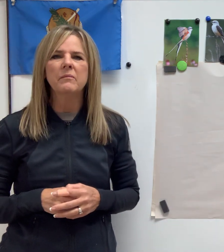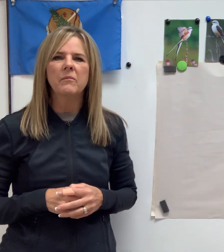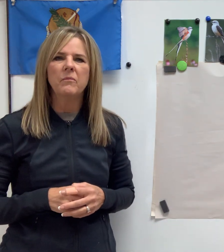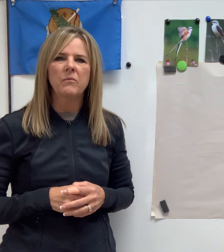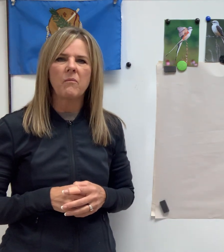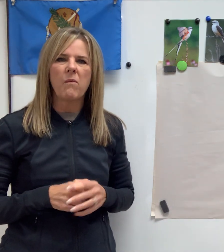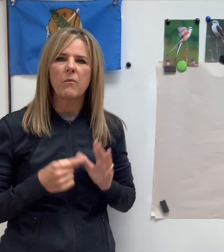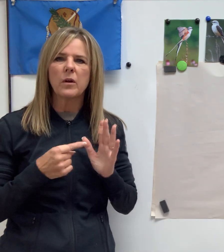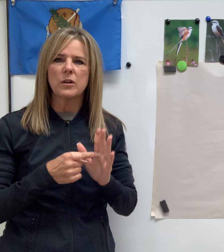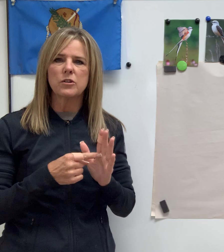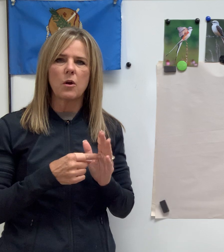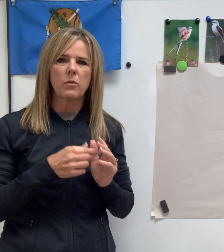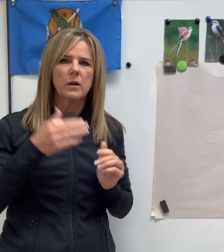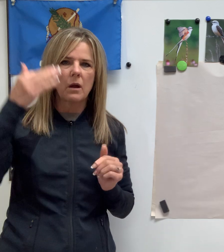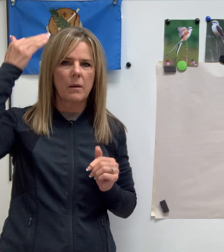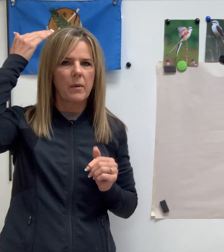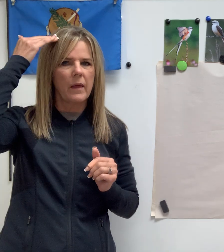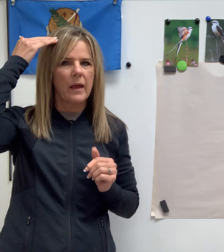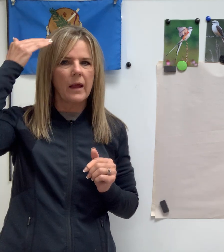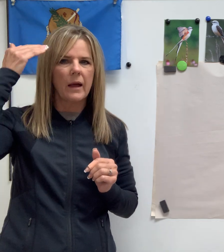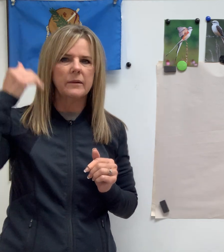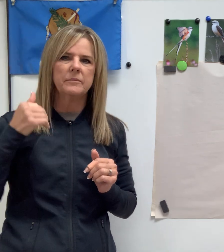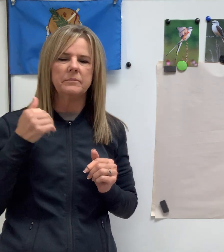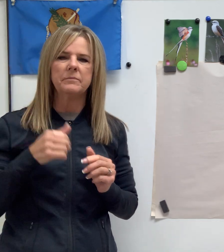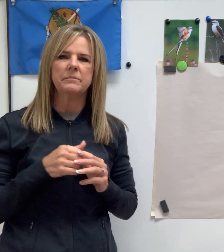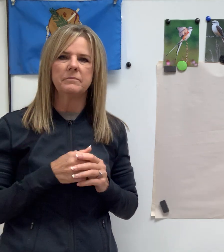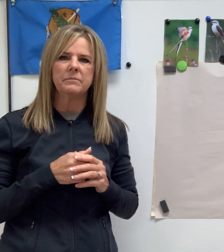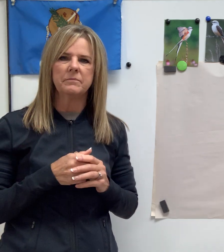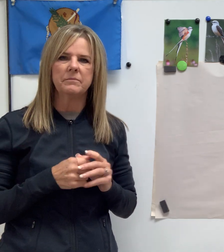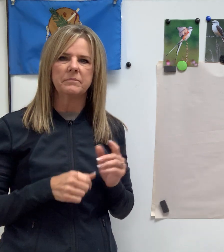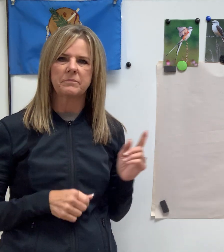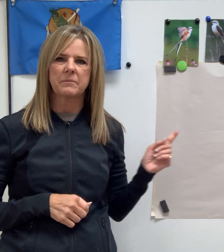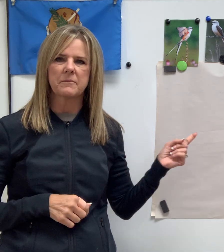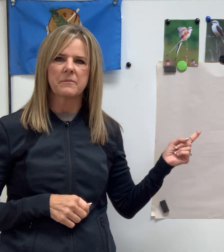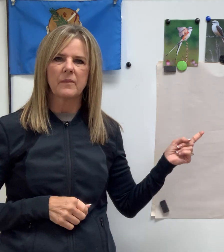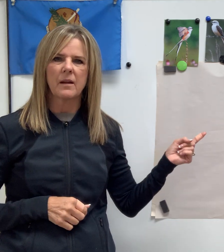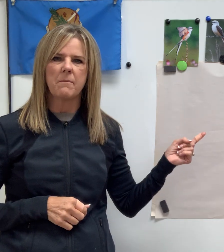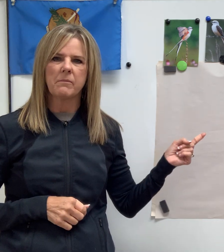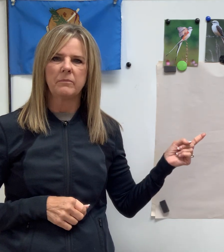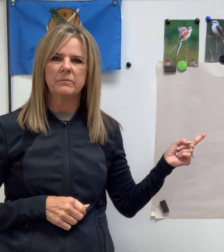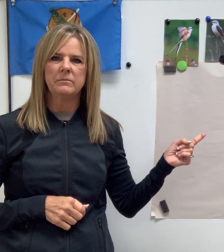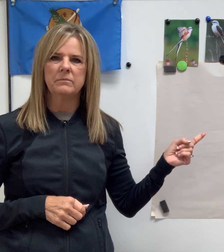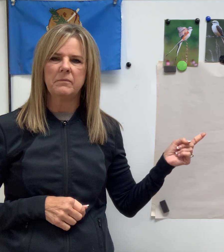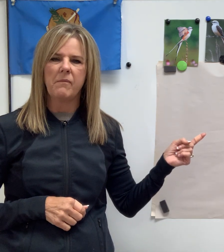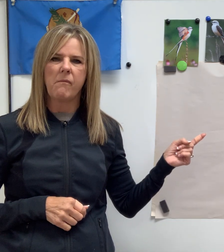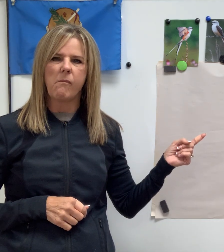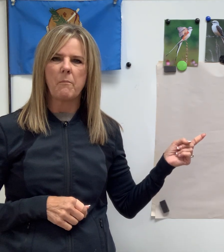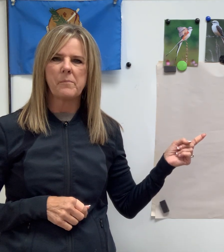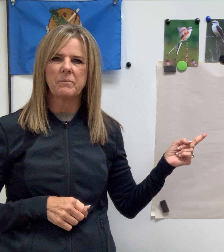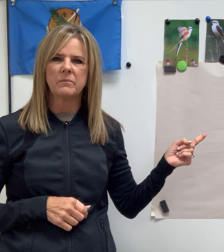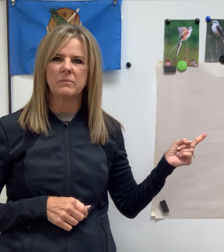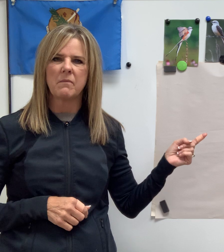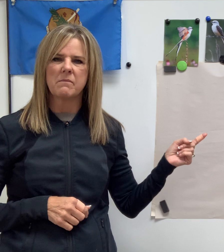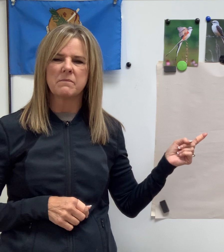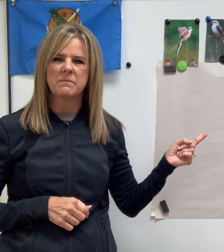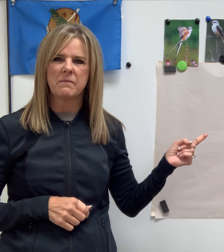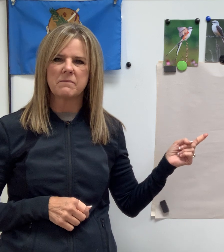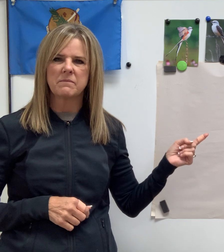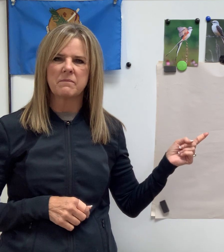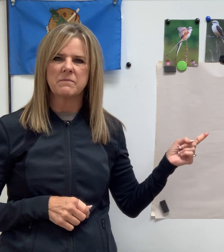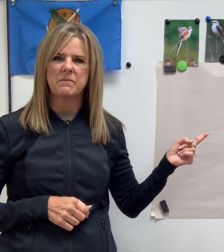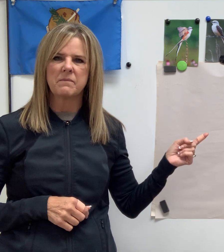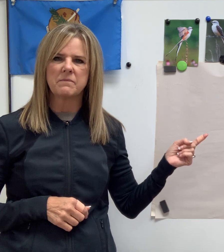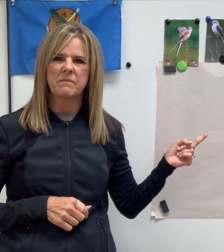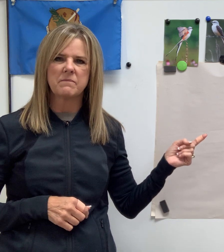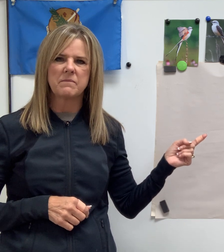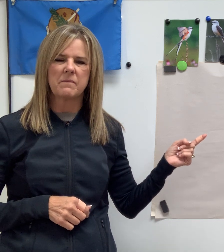show the top of the head coming back just a little bit. So notice it doesn't have a huge arch to it. There's not like a big